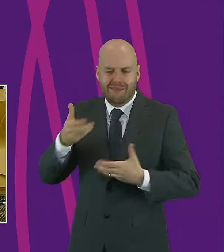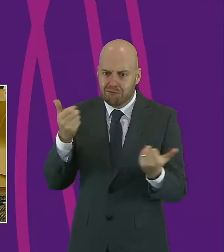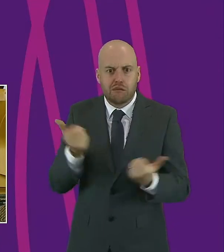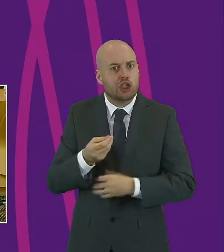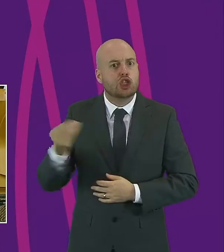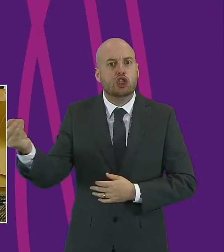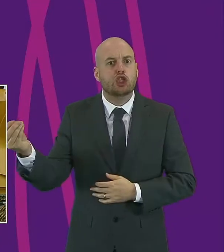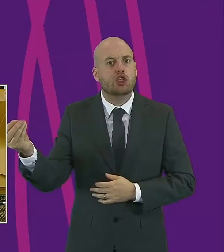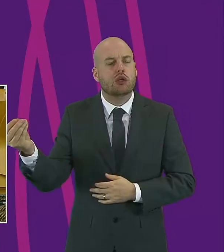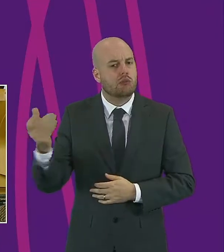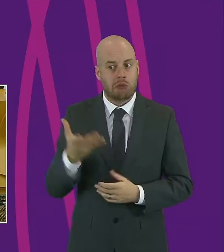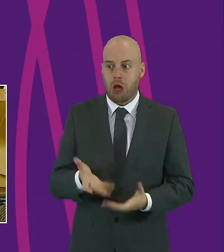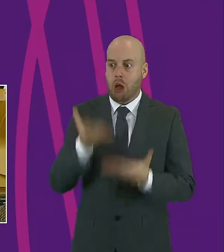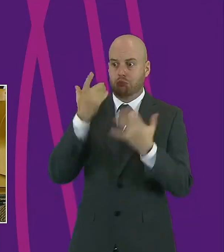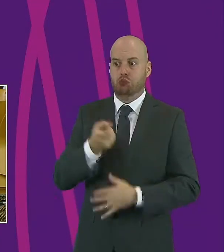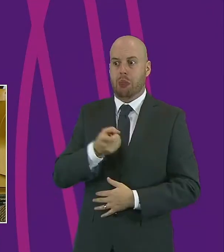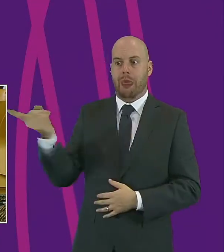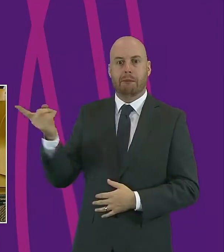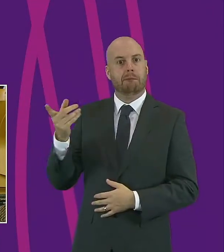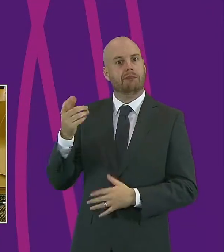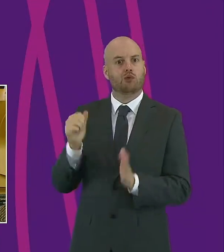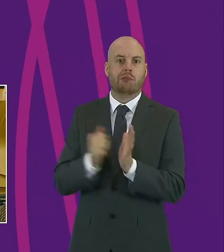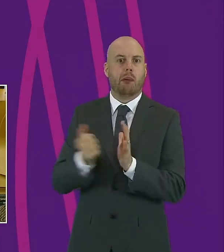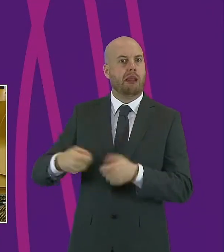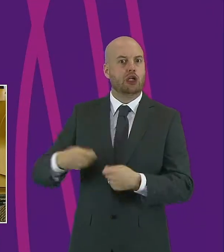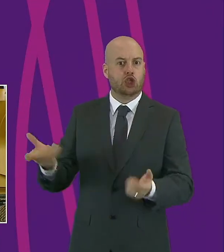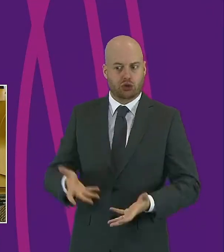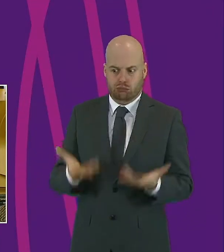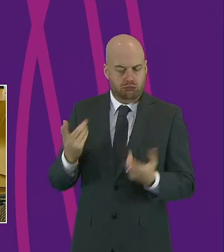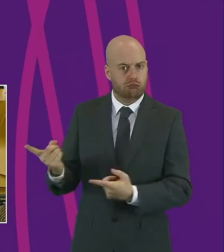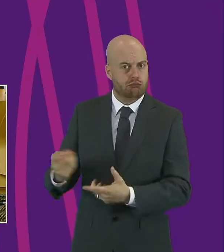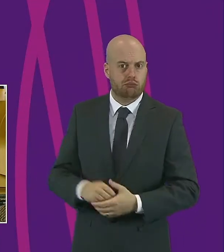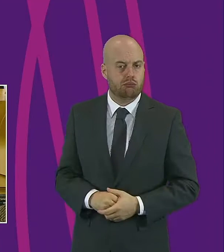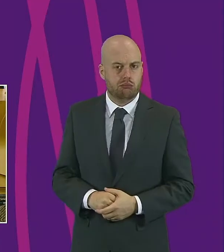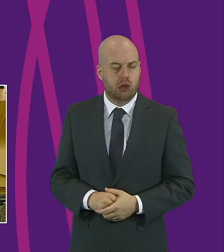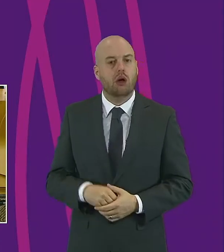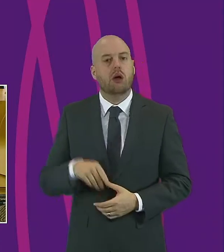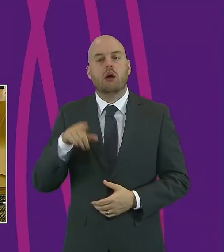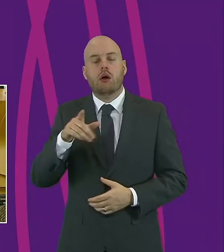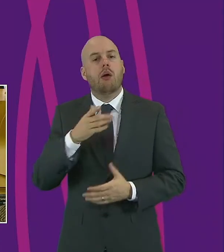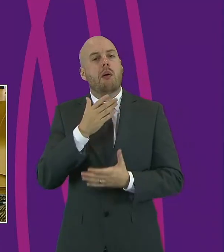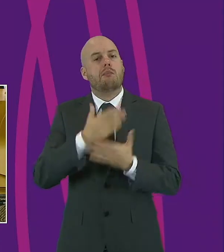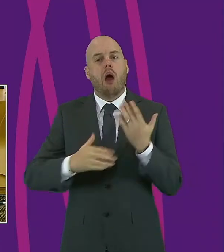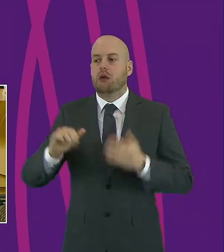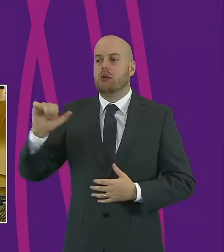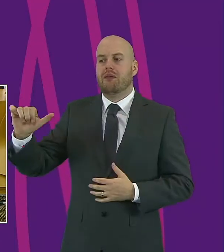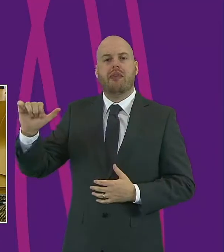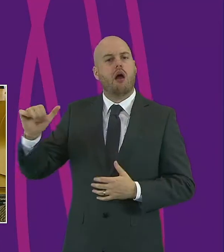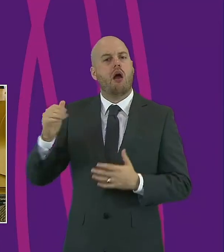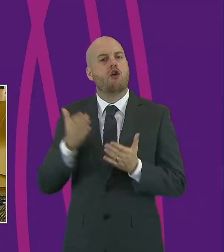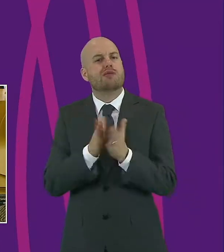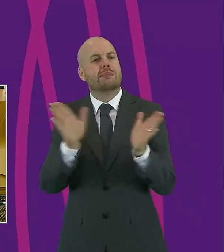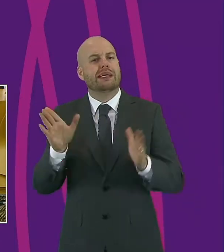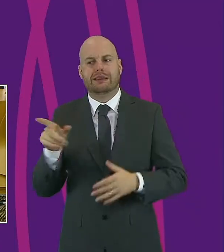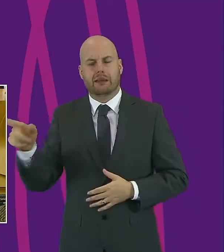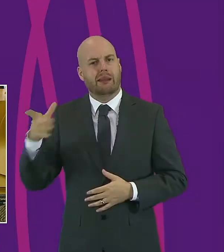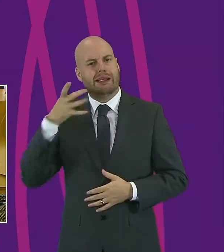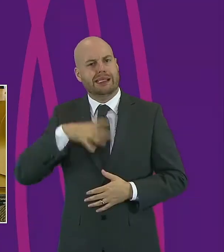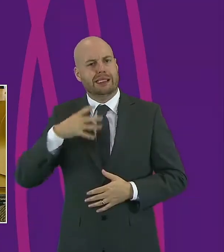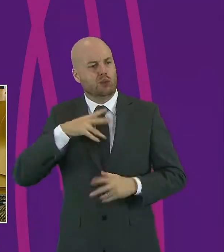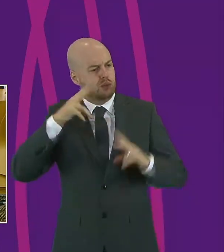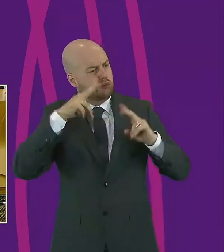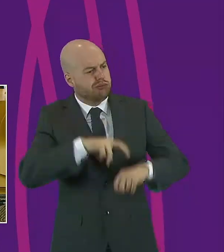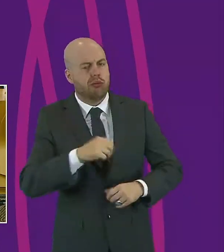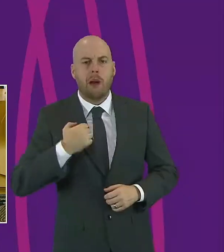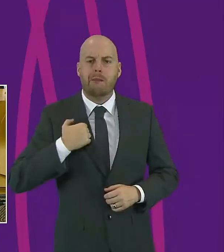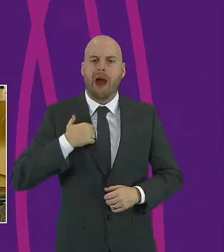what extent that is published. I have also, given that part of the committee remit is to look at my conduct, I have recused myself from